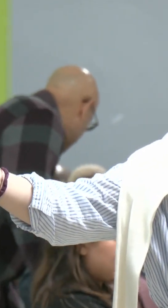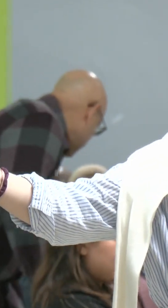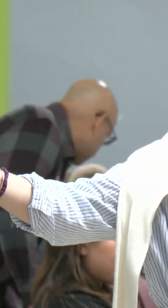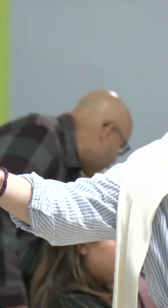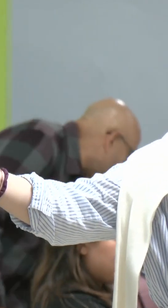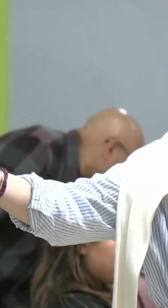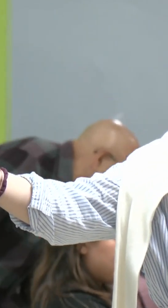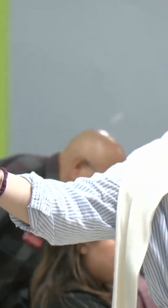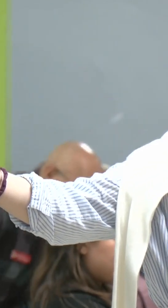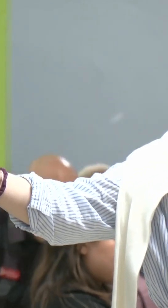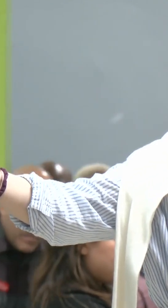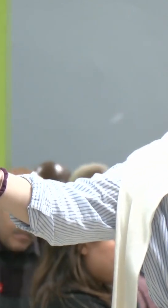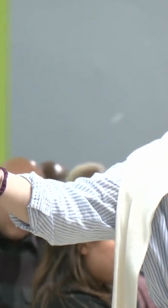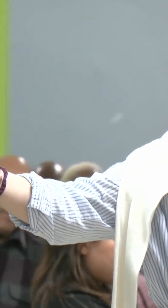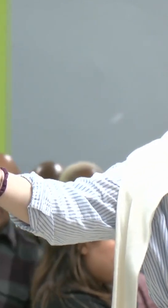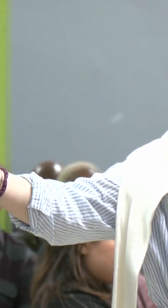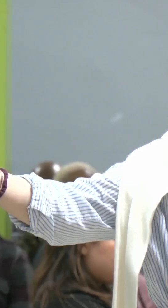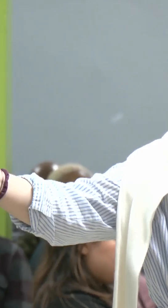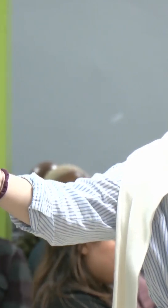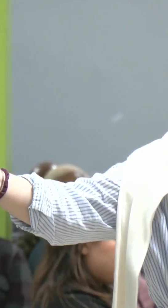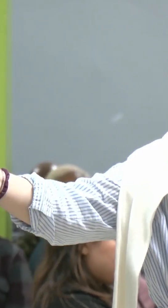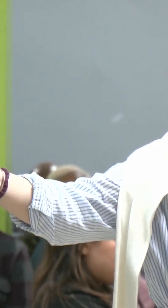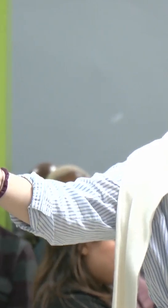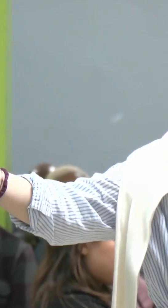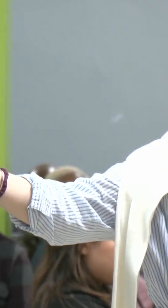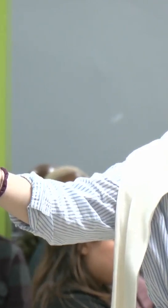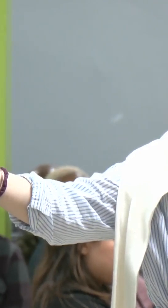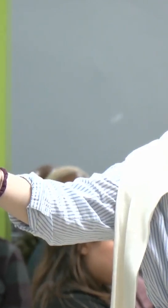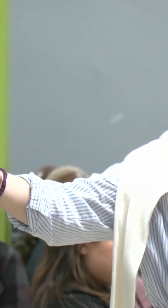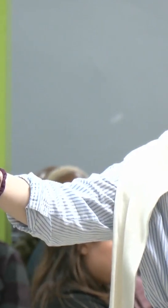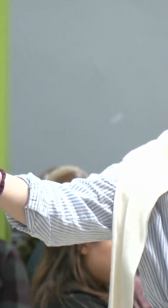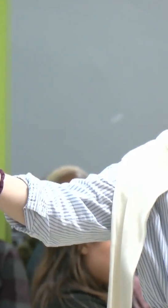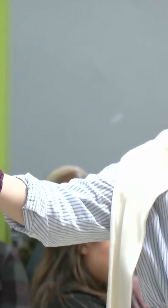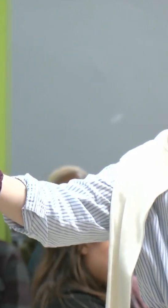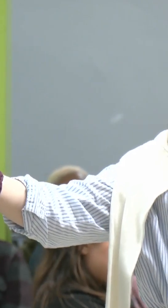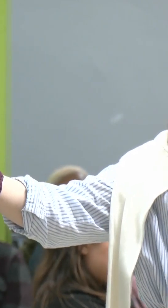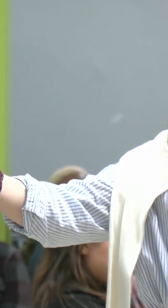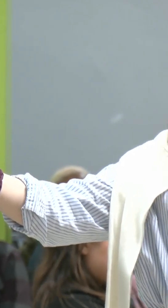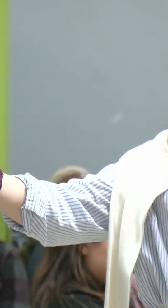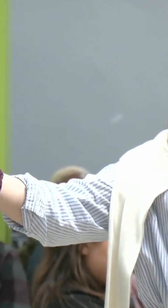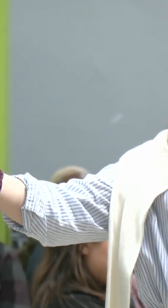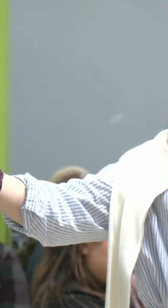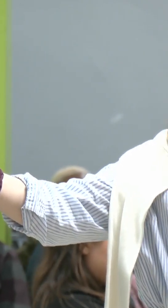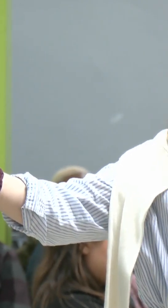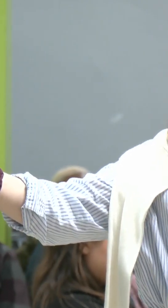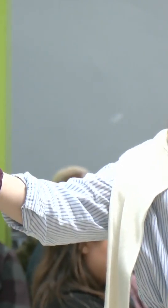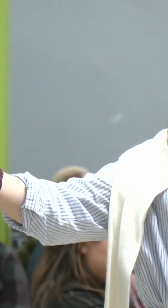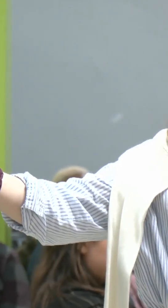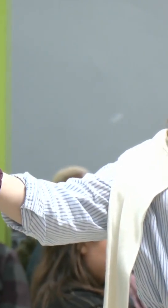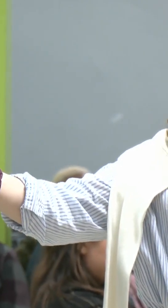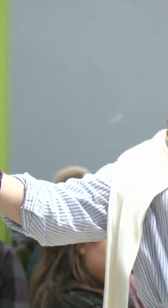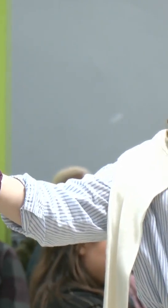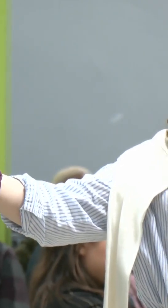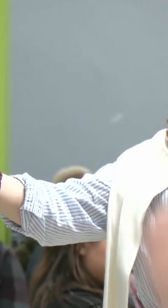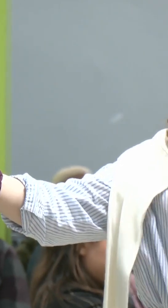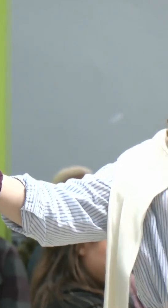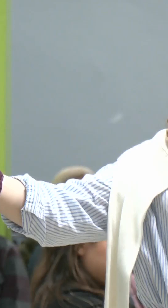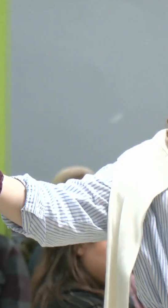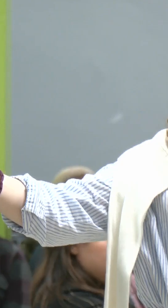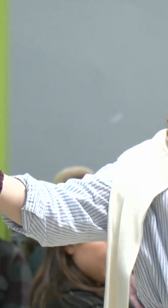by the classroom and the library before you leave. Great. Thank you, Emily. Yeah, no problem. And we're now going to move into the question and answer period